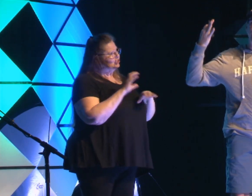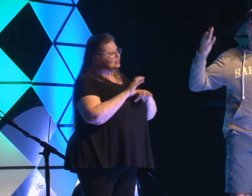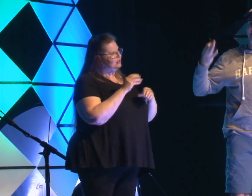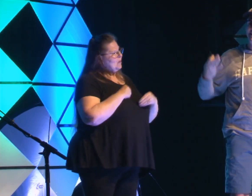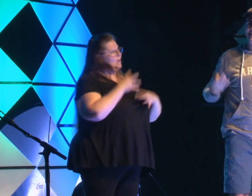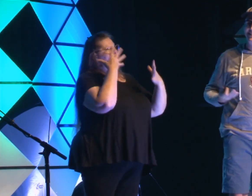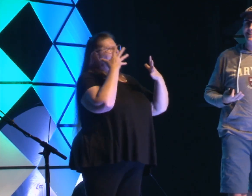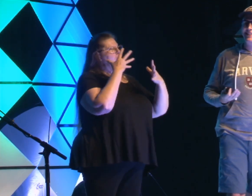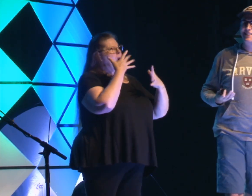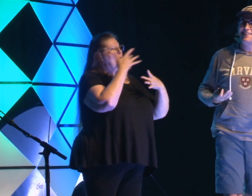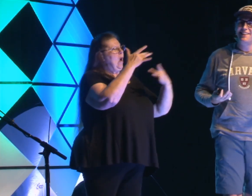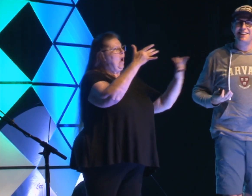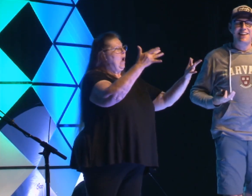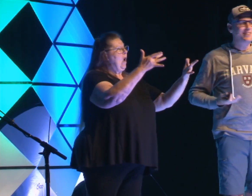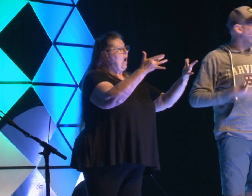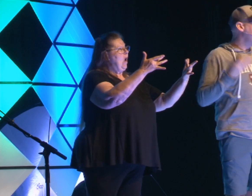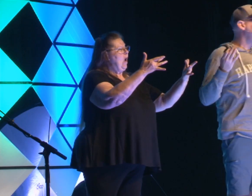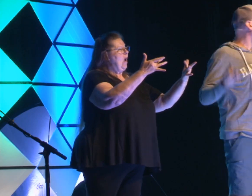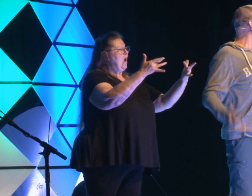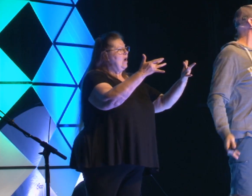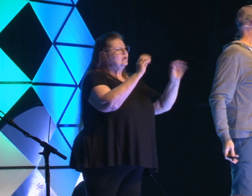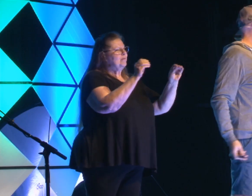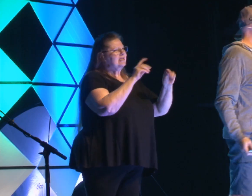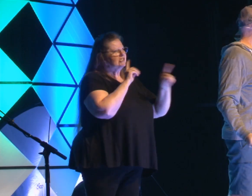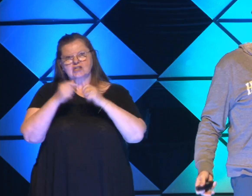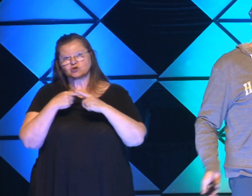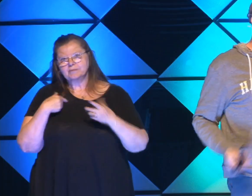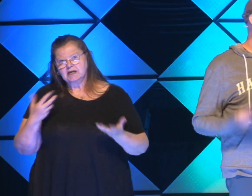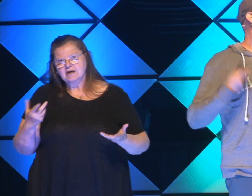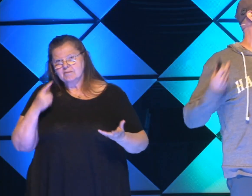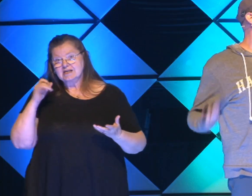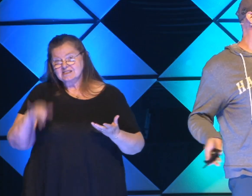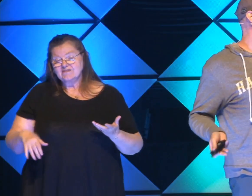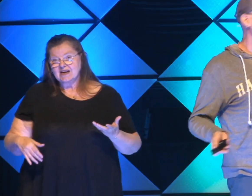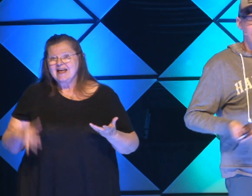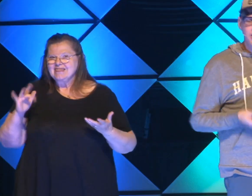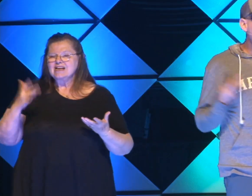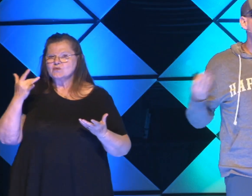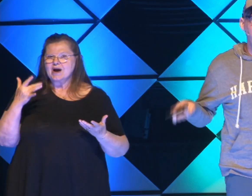so bright. Nobody talks to me because of it. That's why I